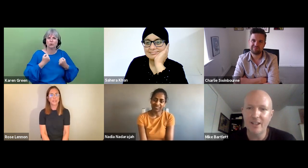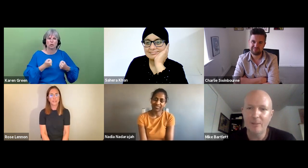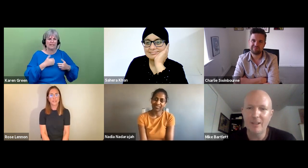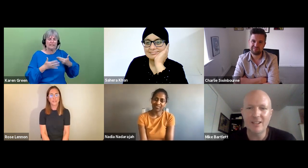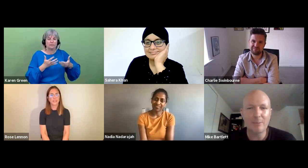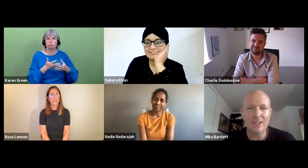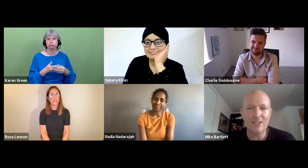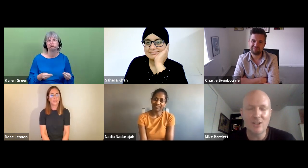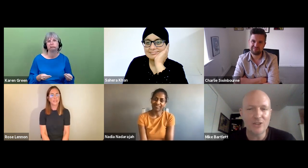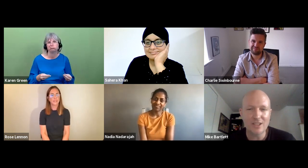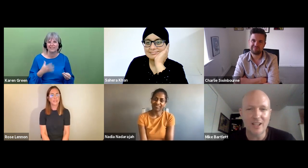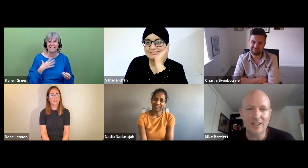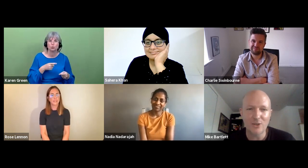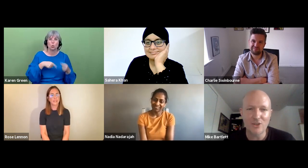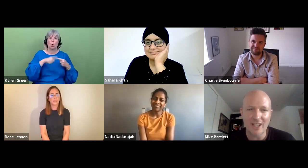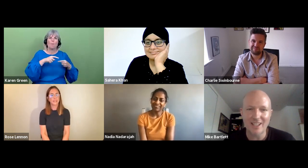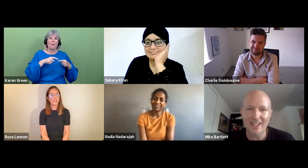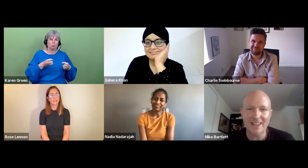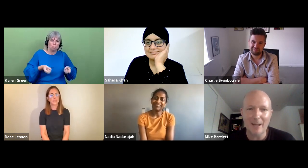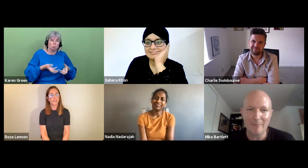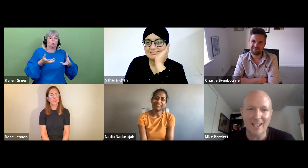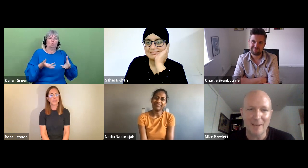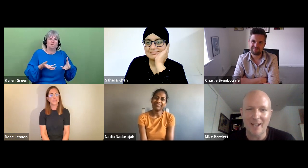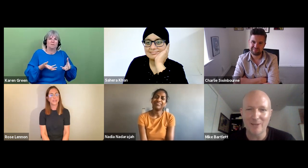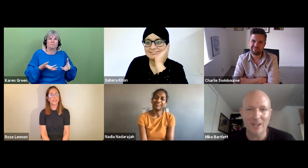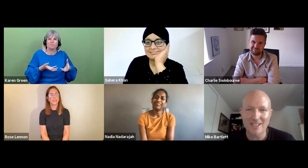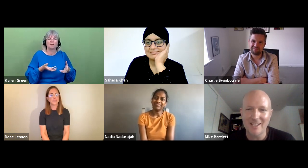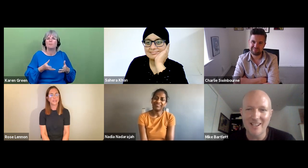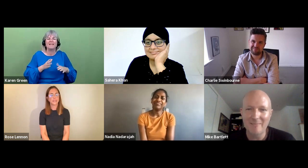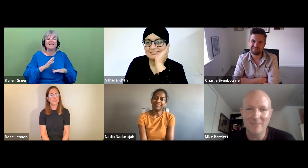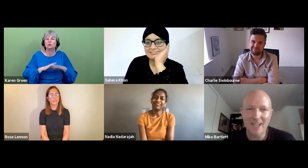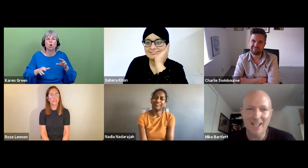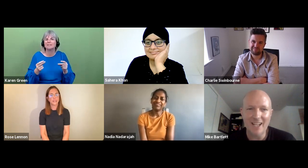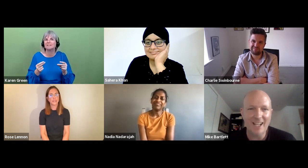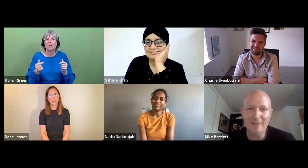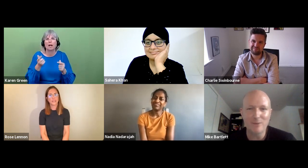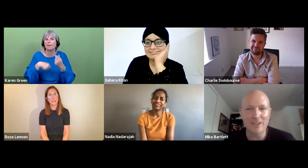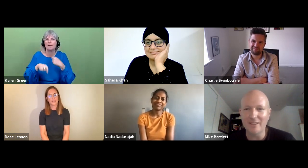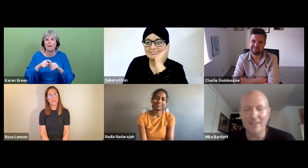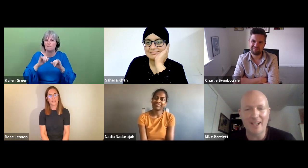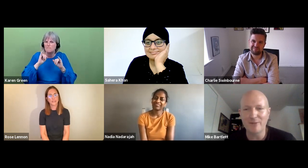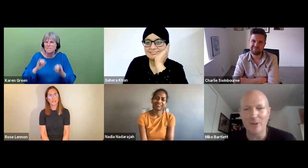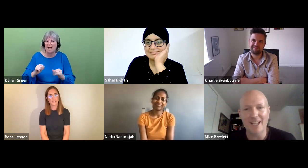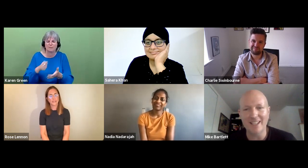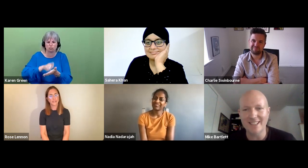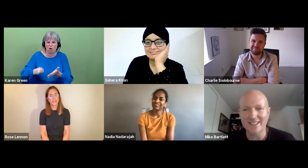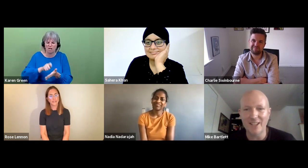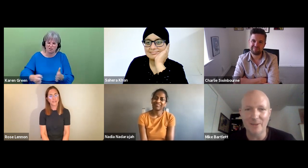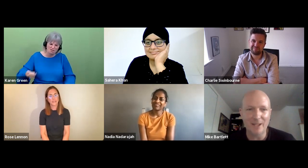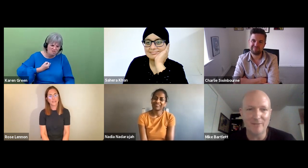But it's not a sign that you're suddenly that minute a bad writer, and everyone has it, everyone